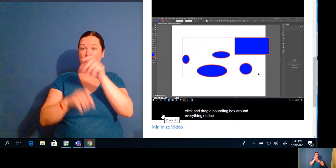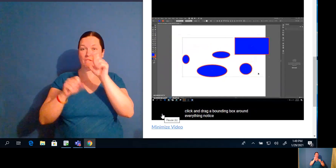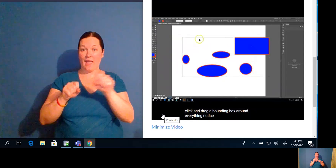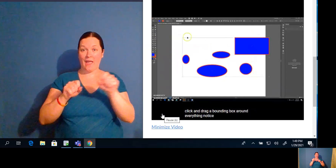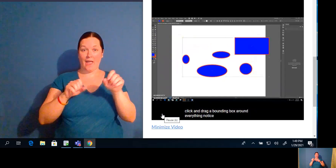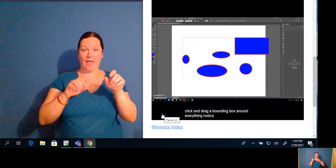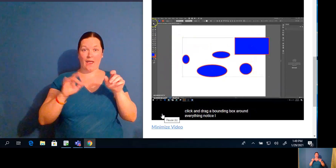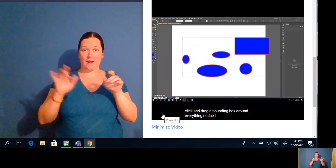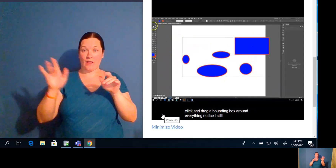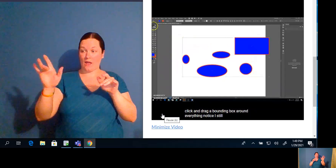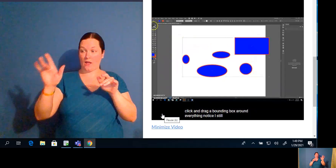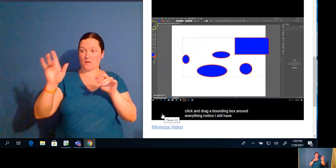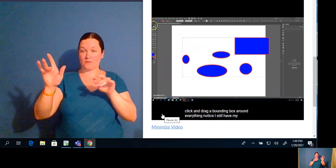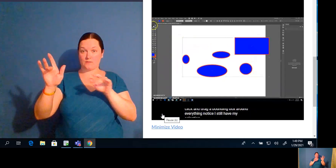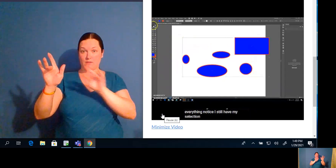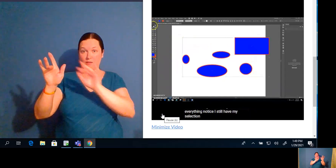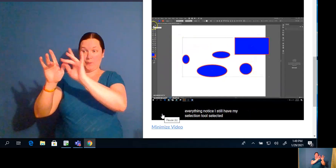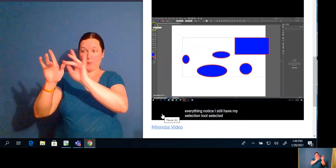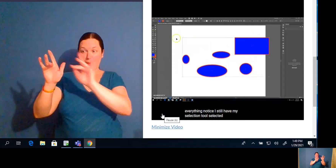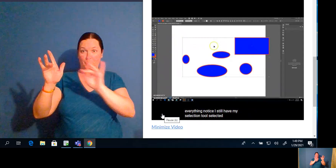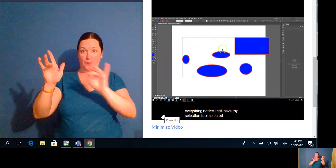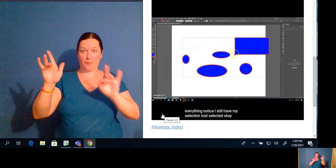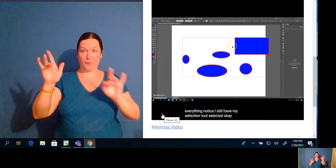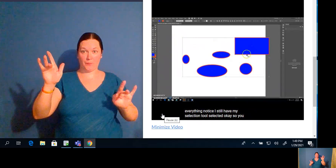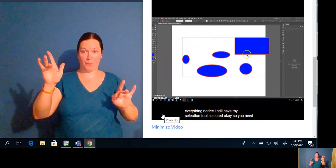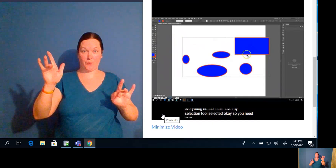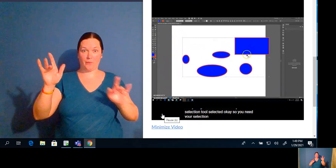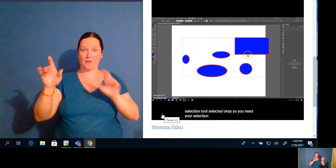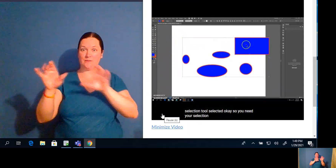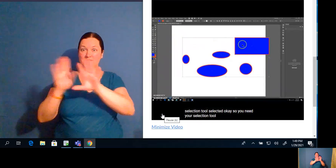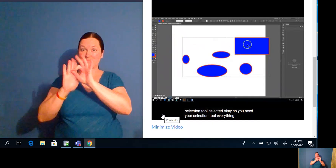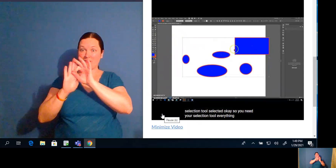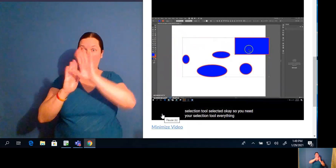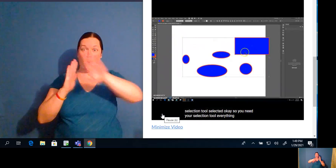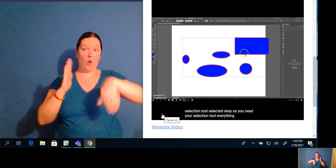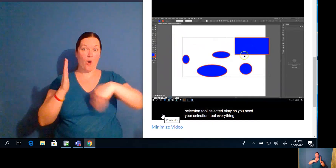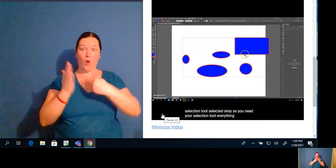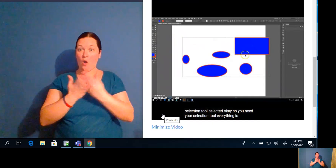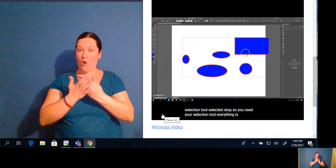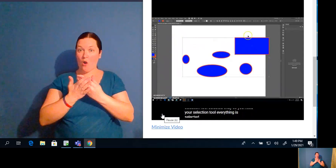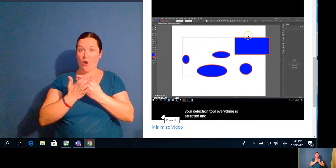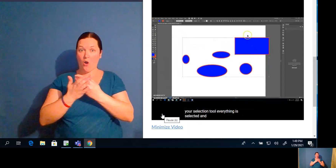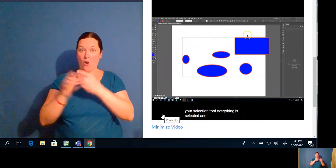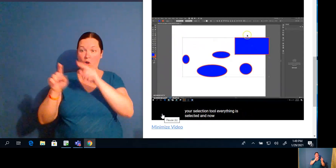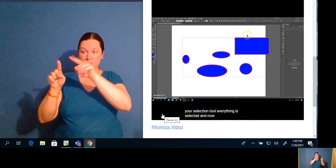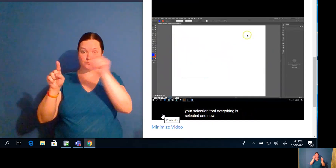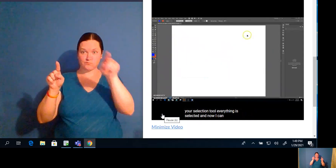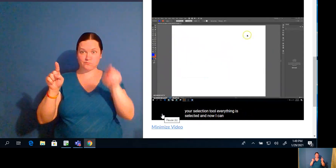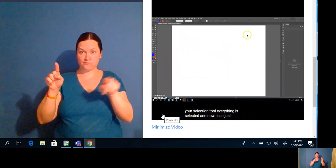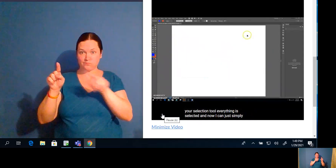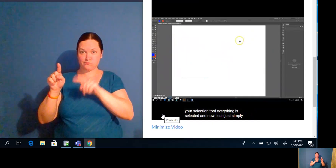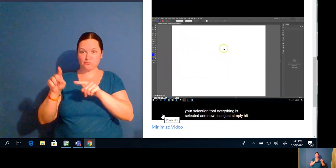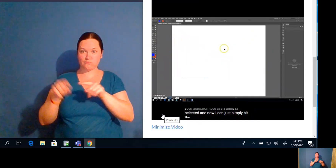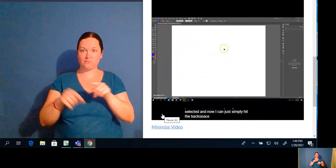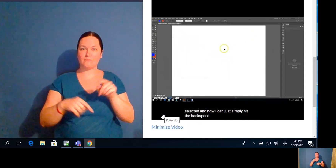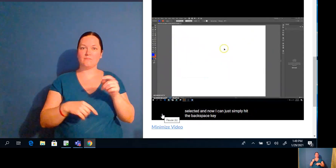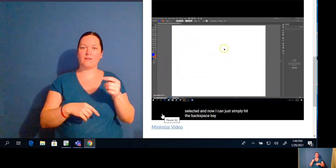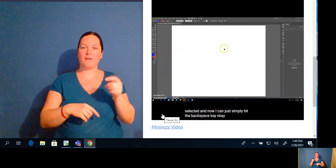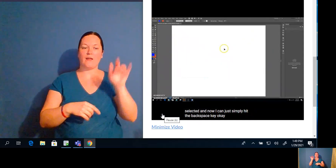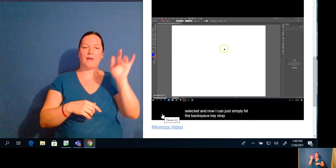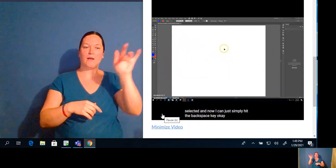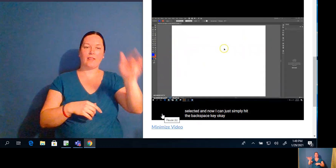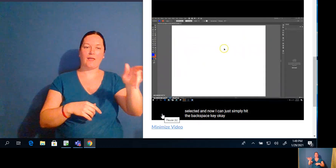everything. Notice I still have my selection tool selected. Okay, so you need your selection tool. Everything is selected, and now I can just simply